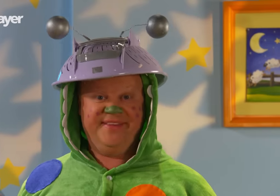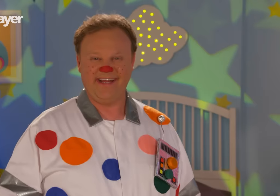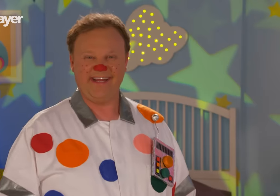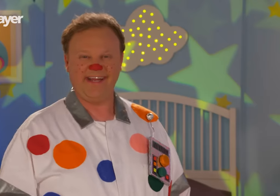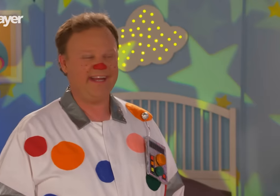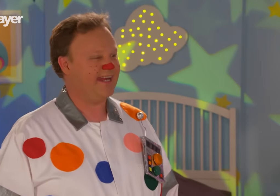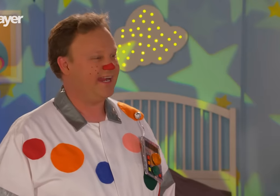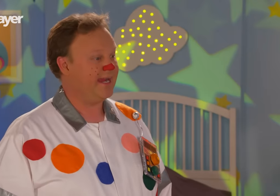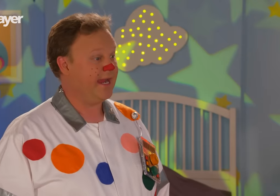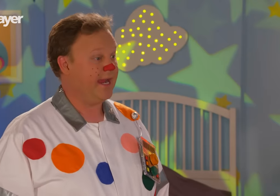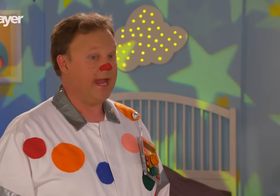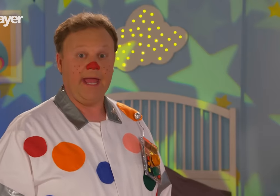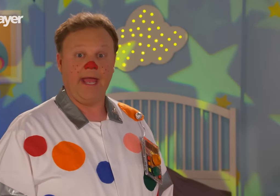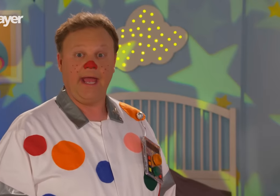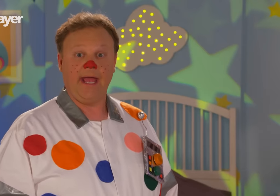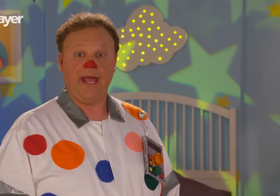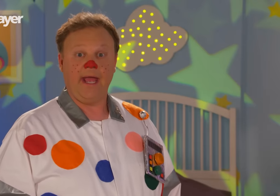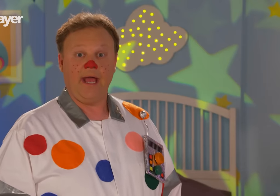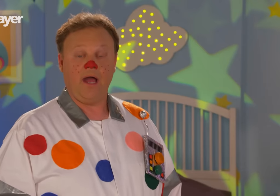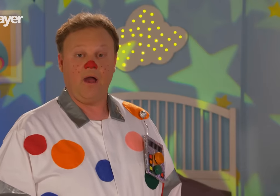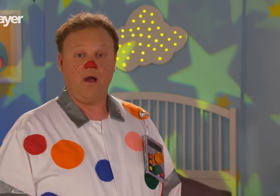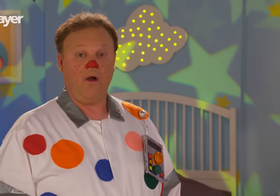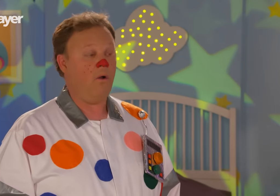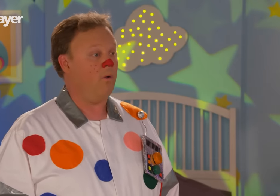It's time to head back home now, Mr. Tumble. Oh,